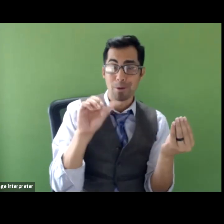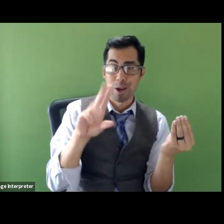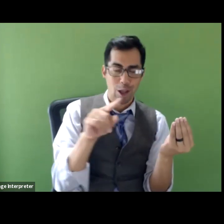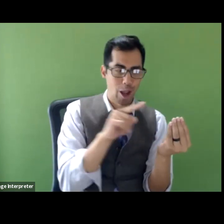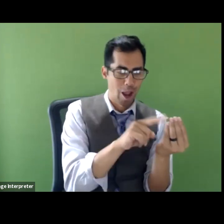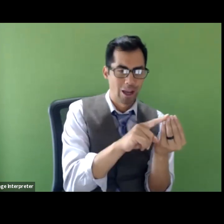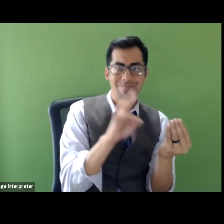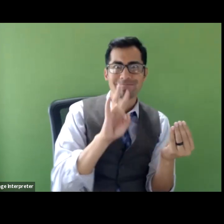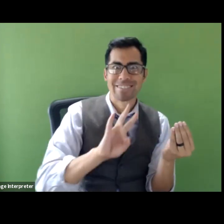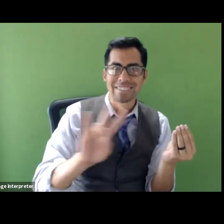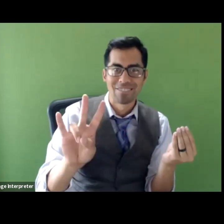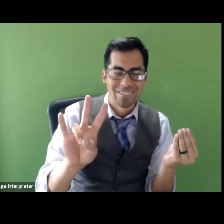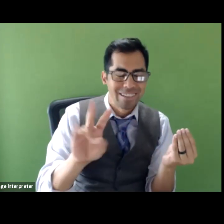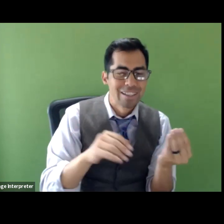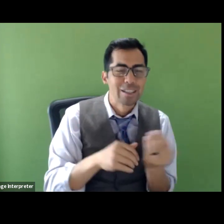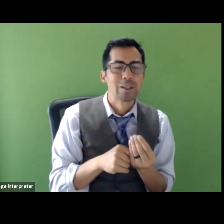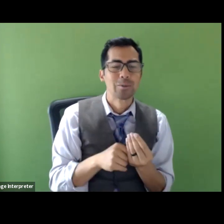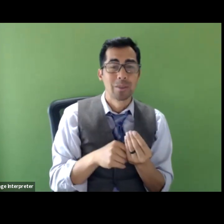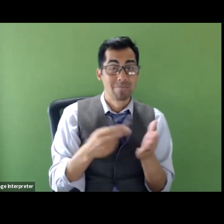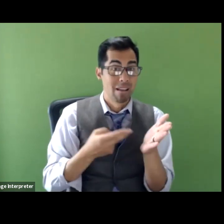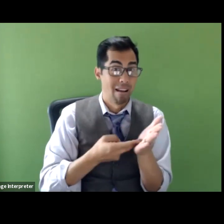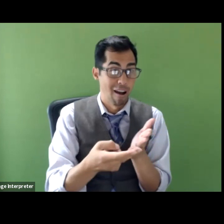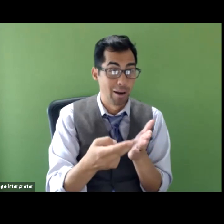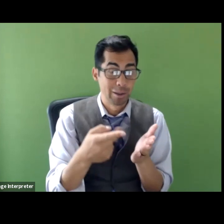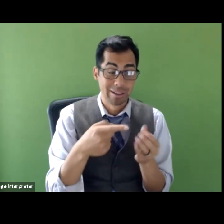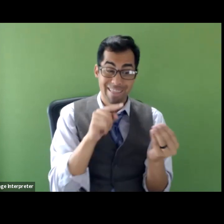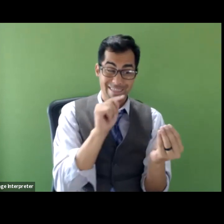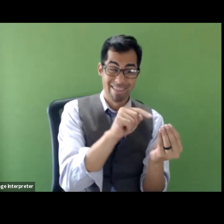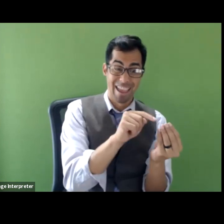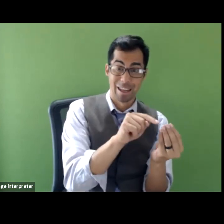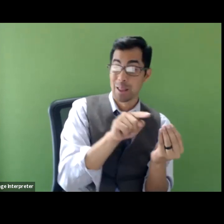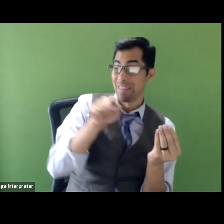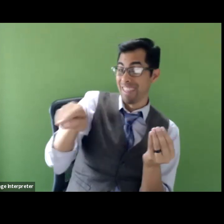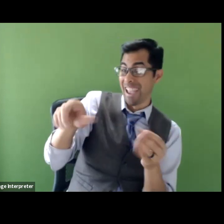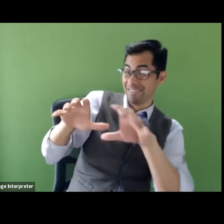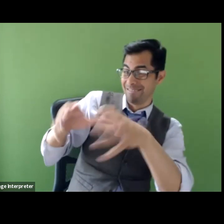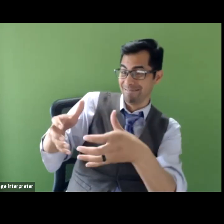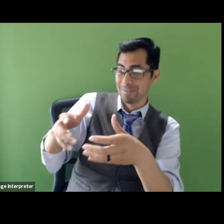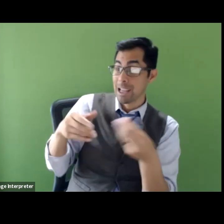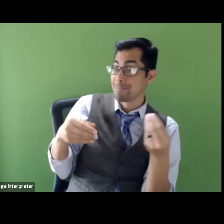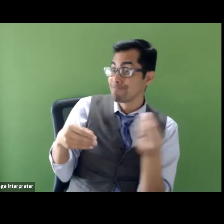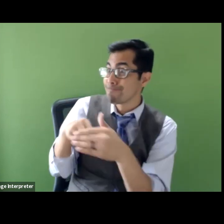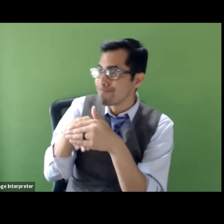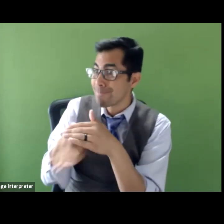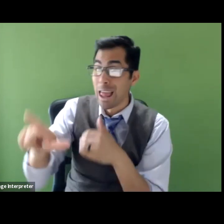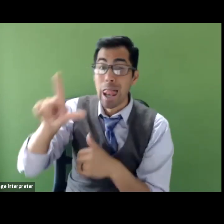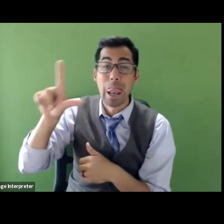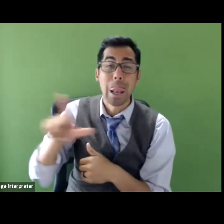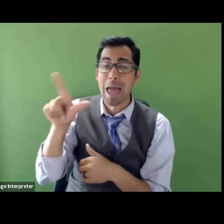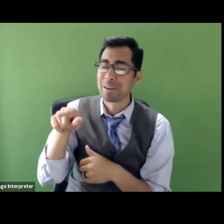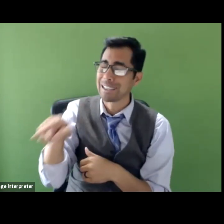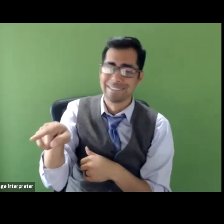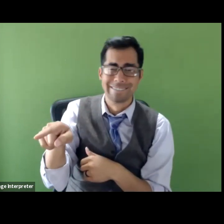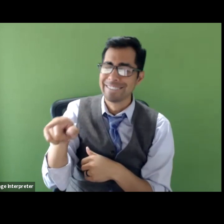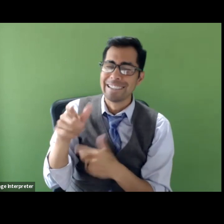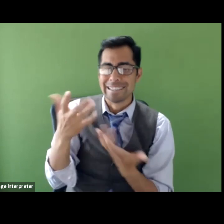old. Although, to be honest with you, to call it a library is a bit of a stretch, especially to all of you who grew up